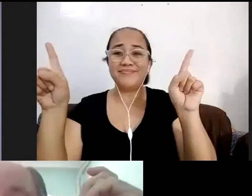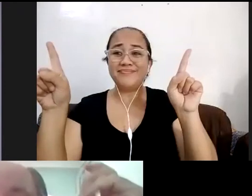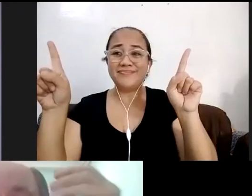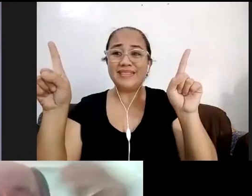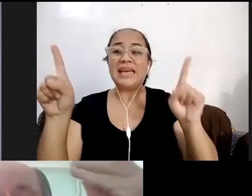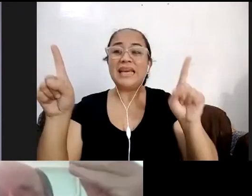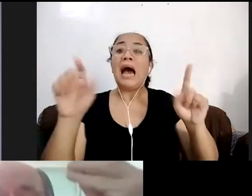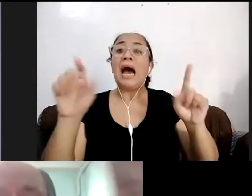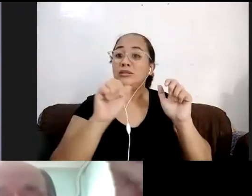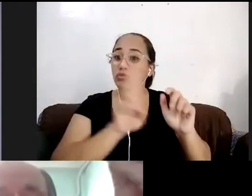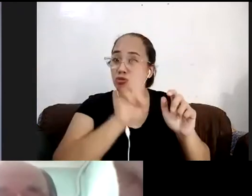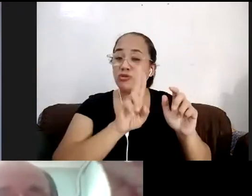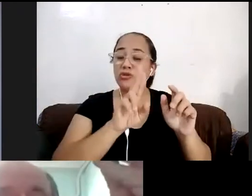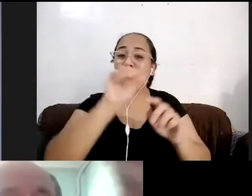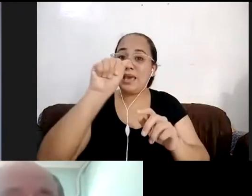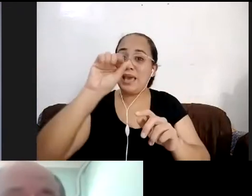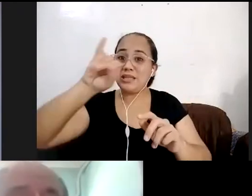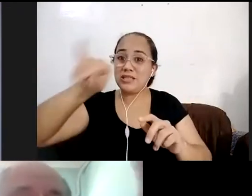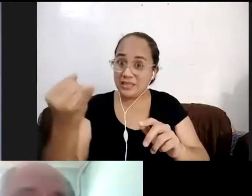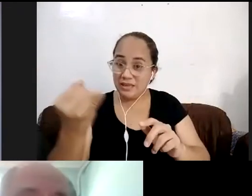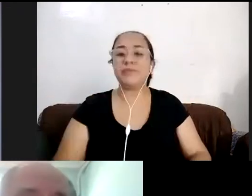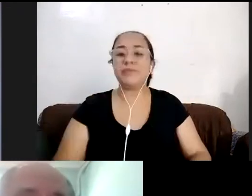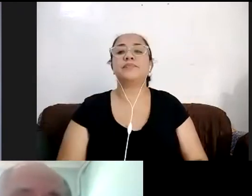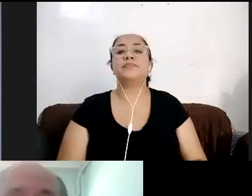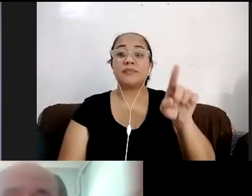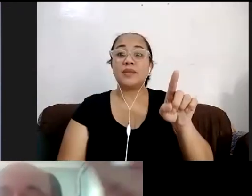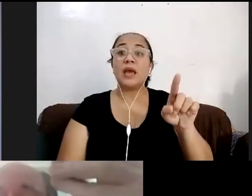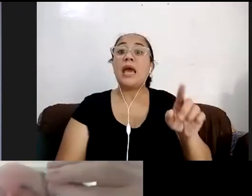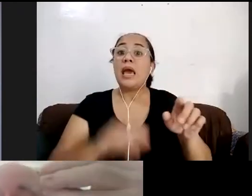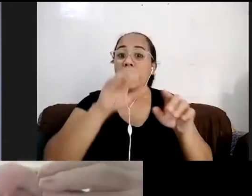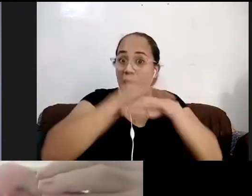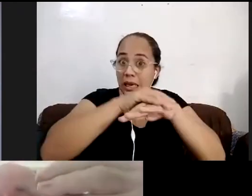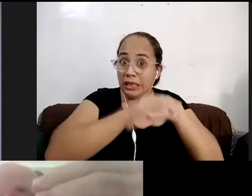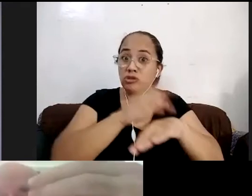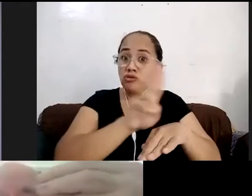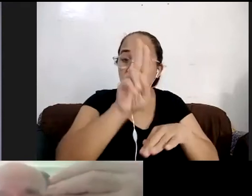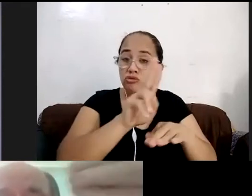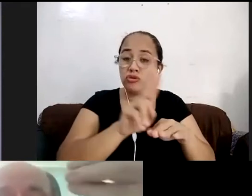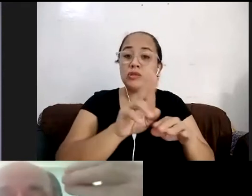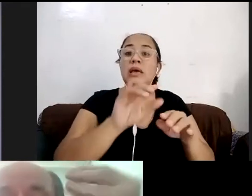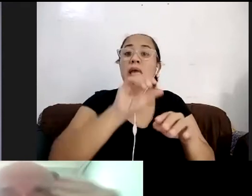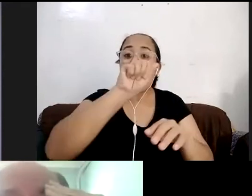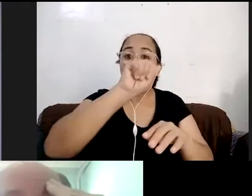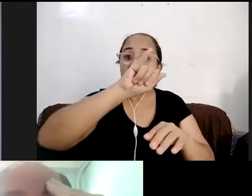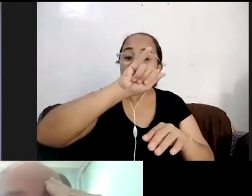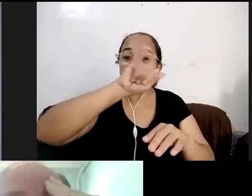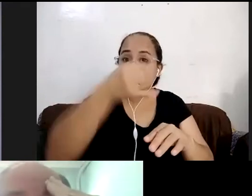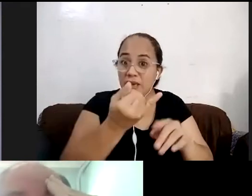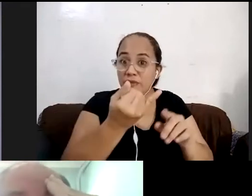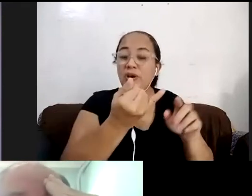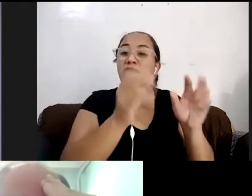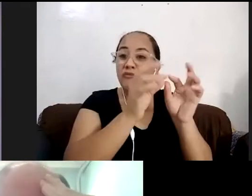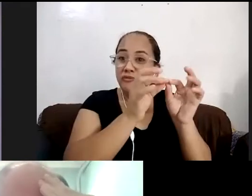adjectives. English uses adjective phrases. Filipino Sign Language does not tend to use